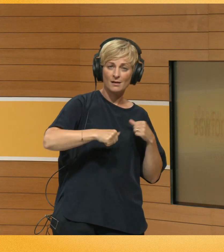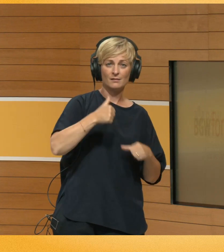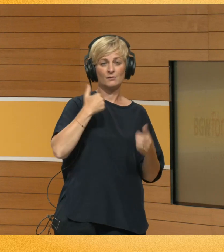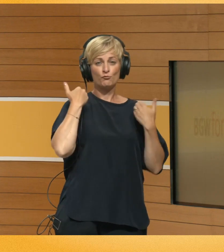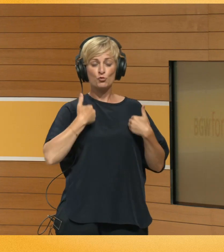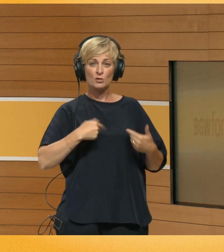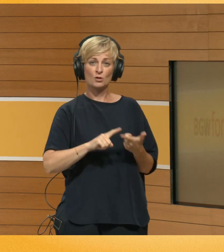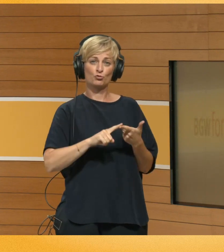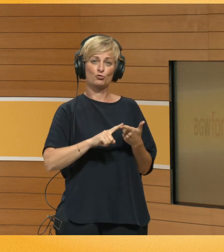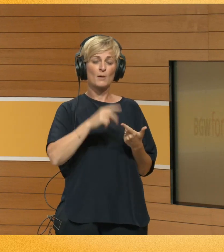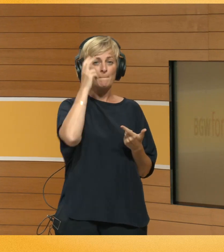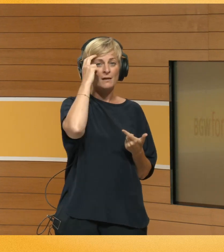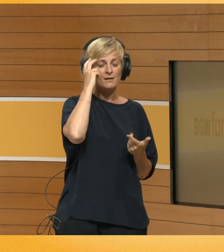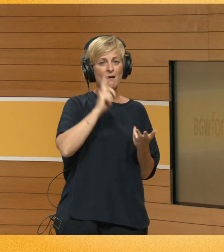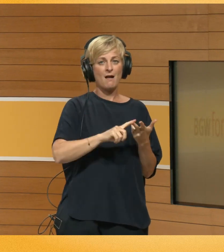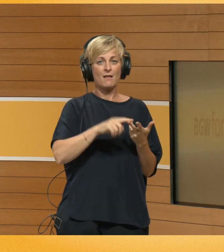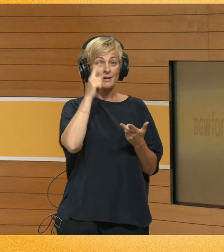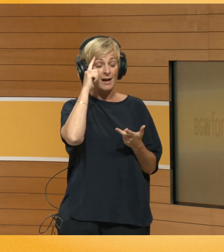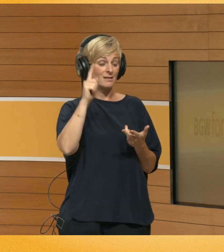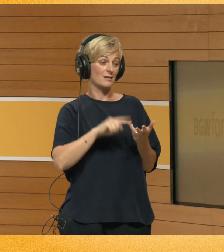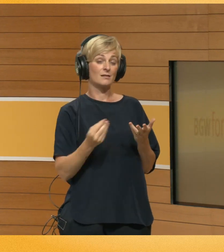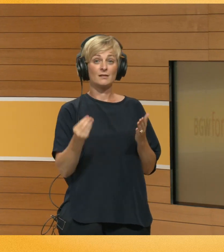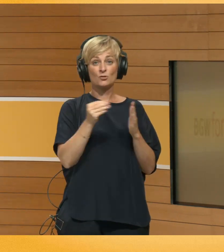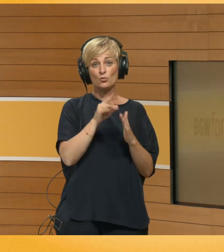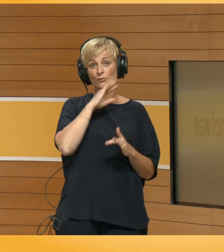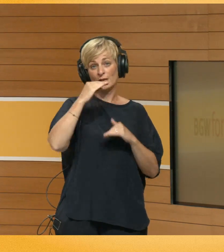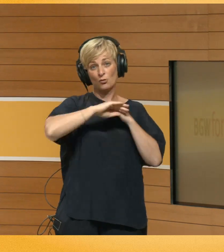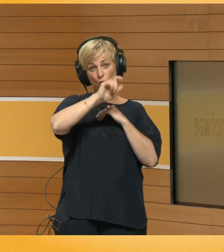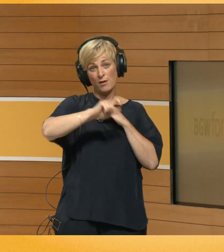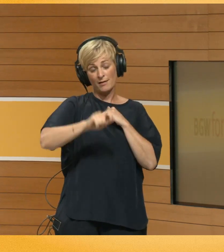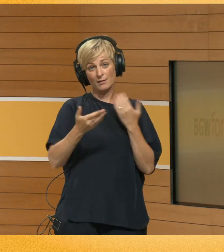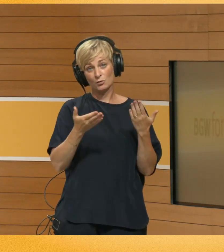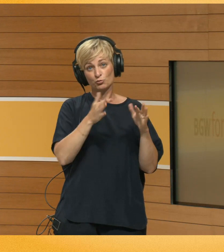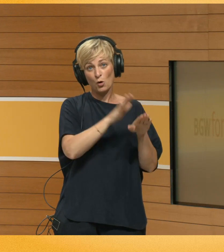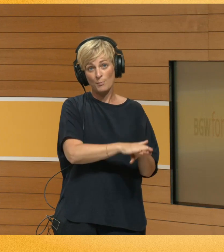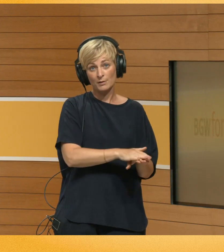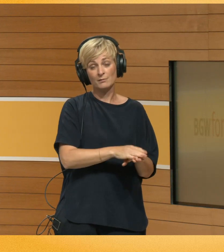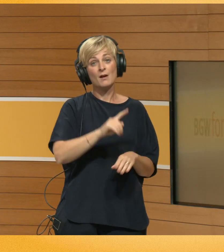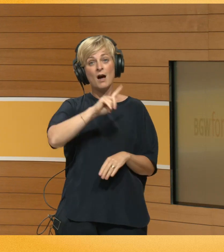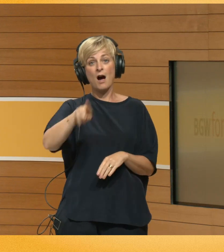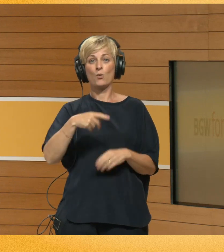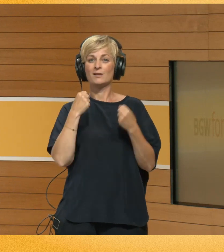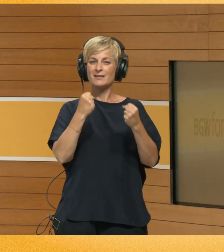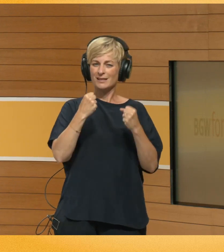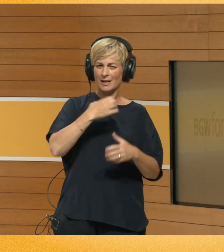transporters, even security workers that they were pushing patients because there was just not a lot of